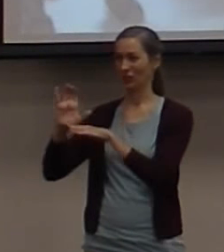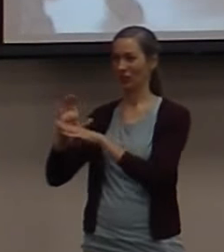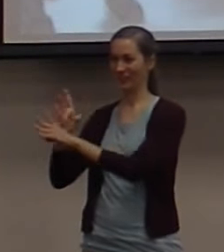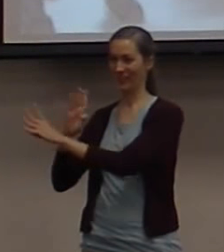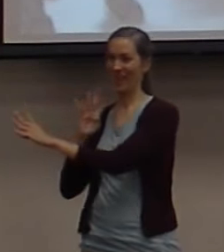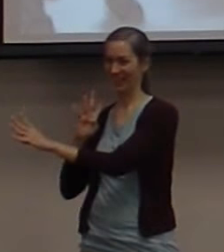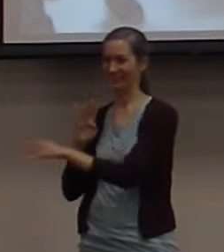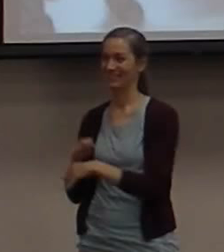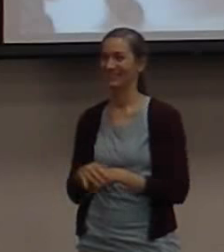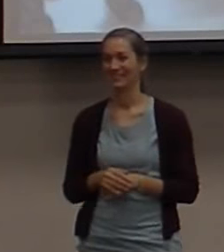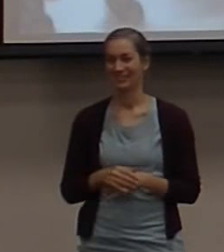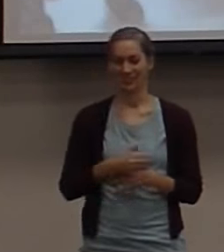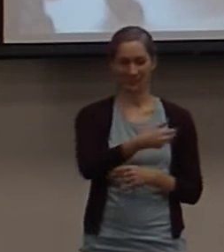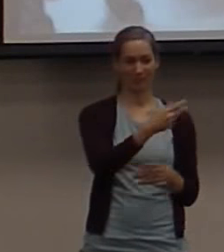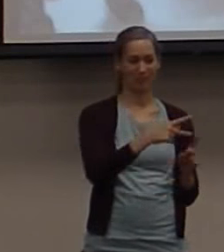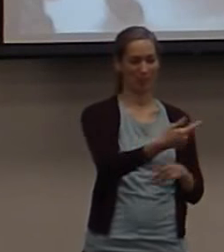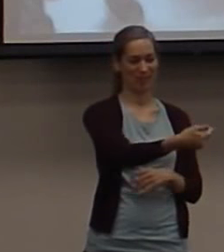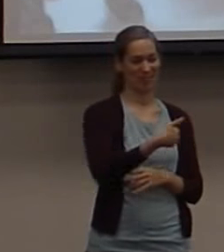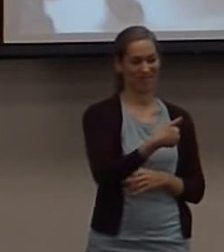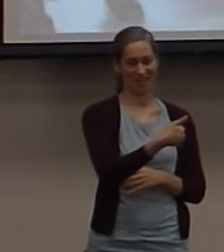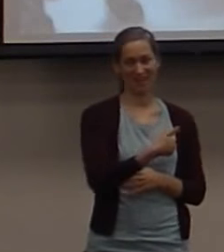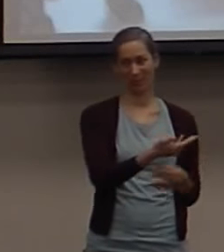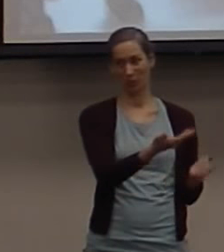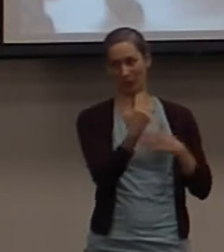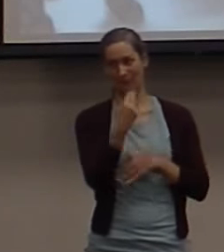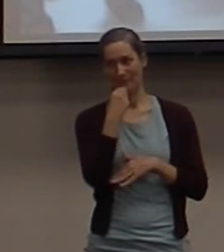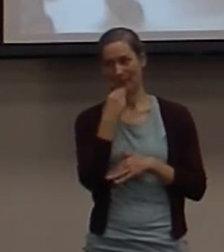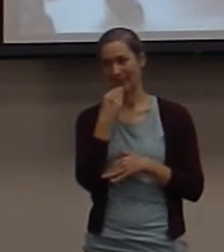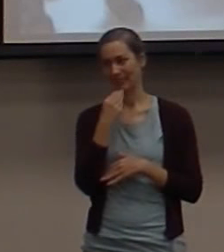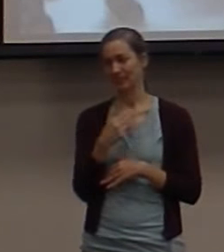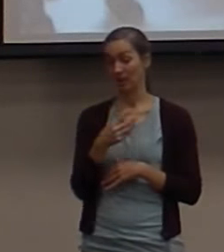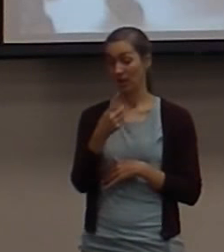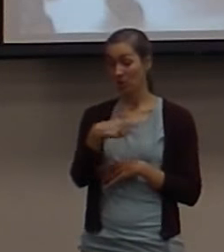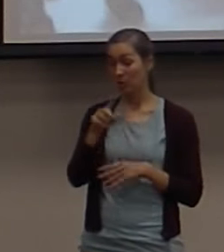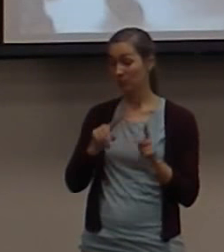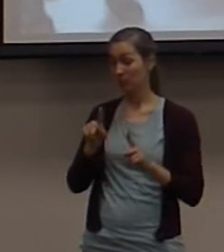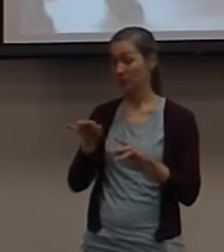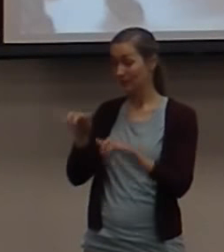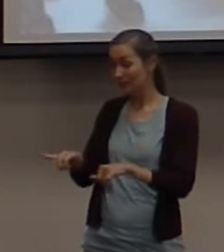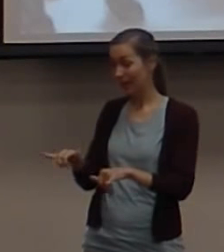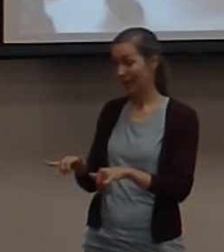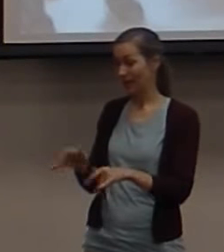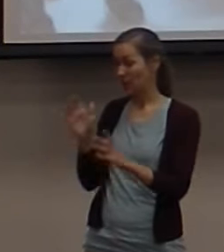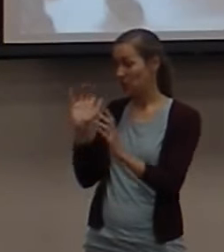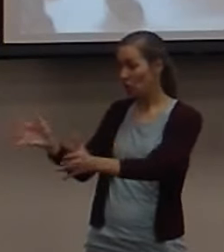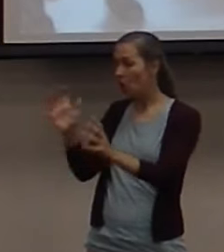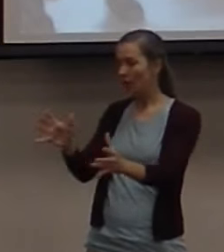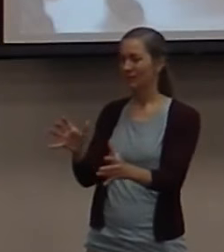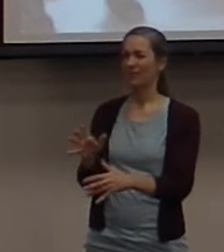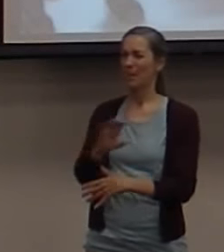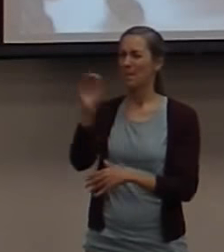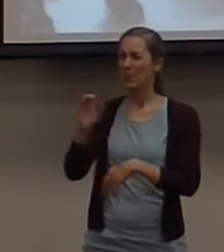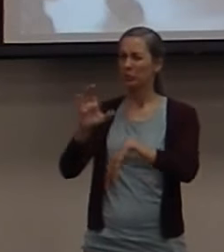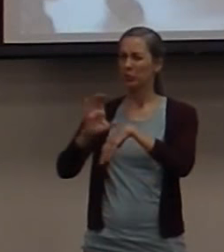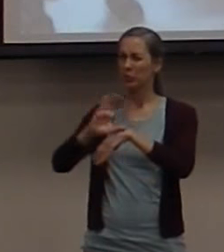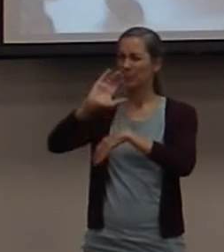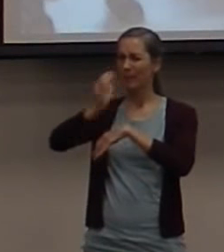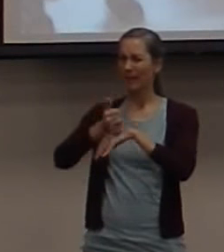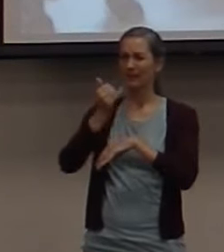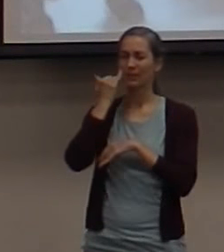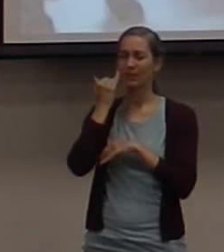And they ate, and they stayed, and they talked. You know, most church plants like that, especially when you have guests coming from all